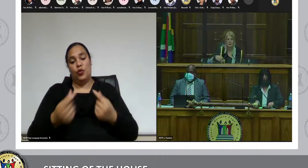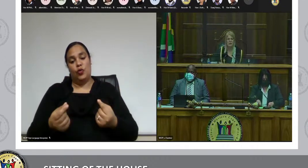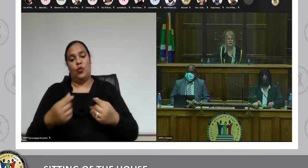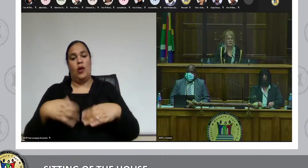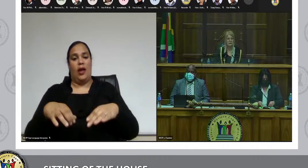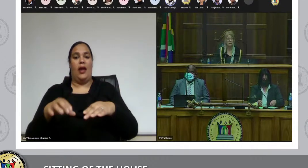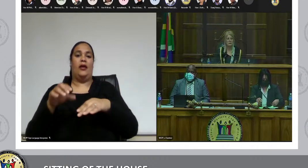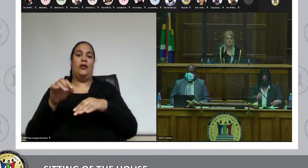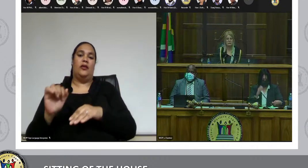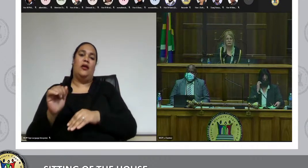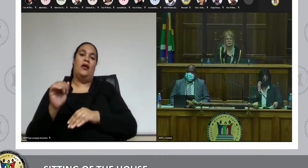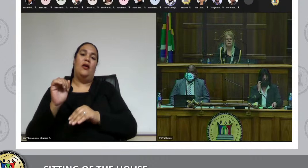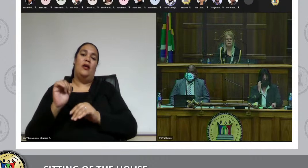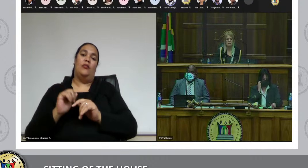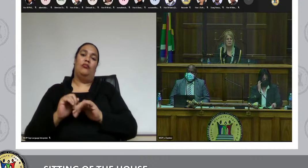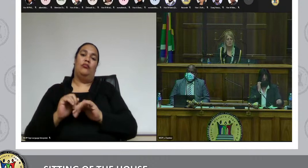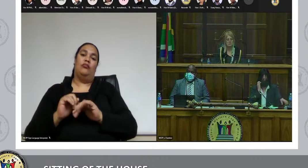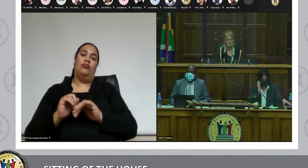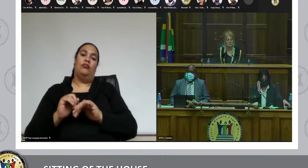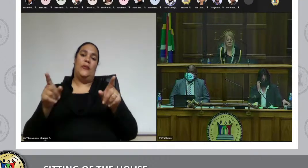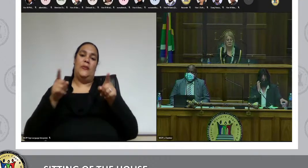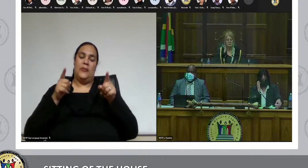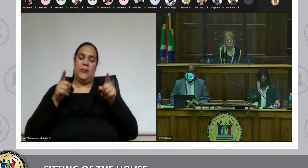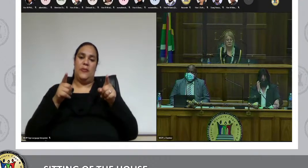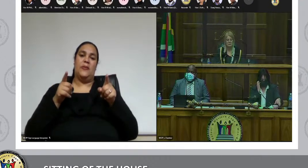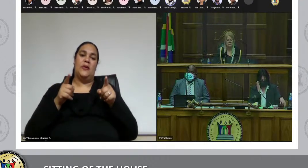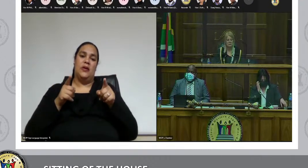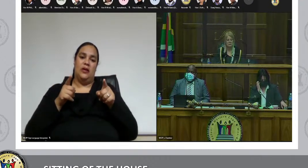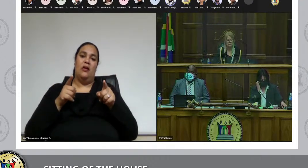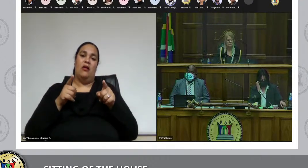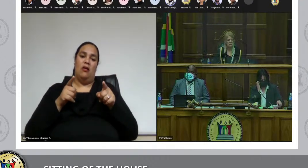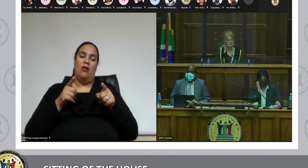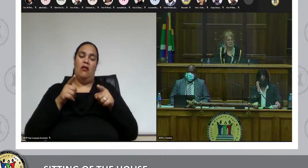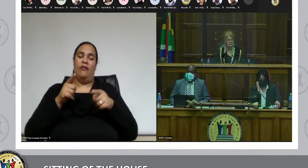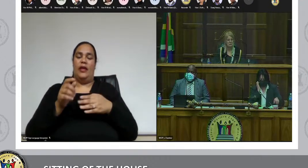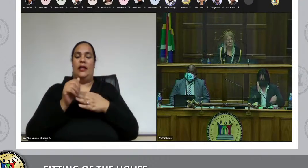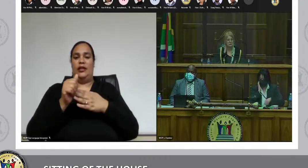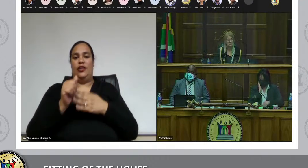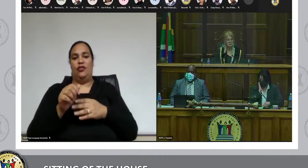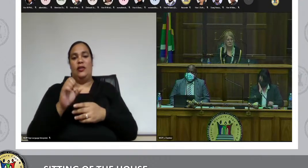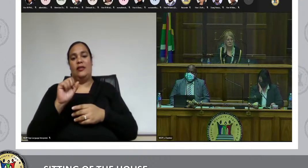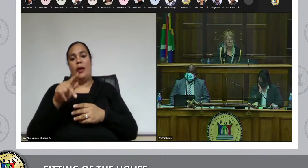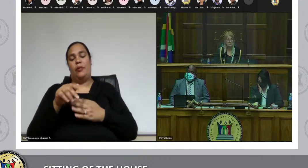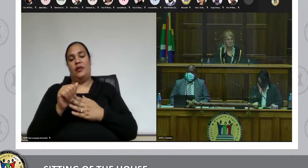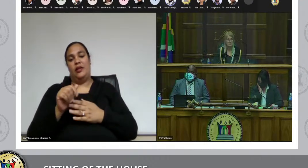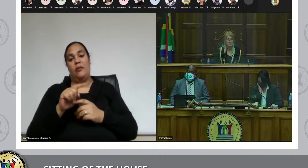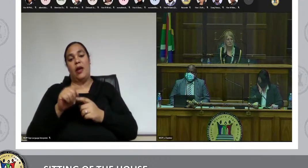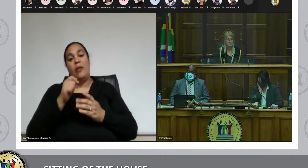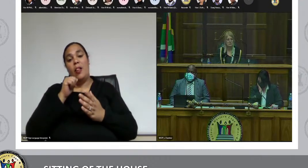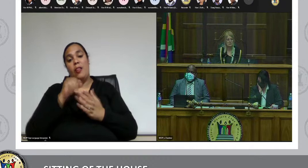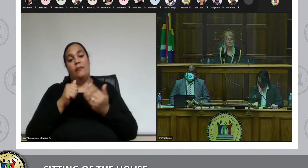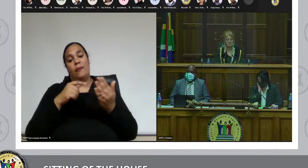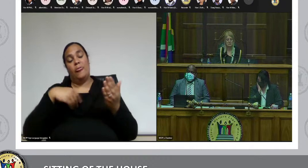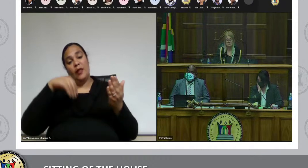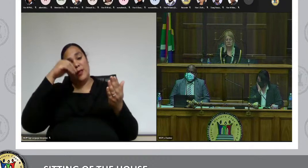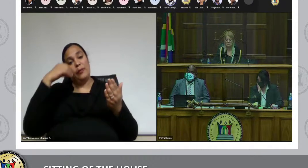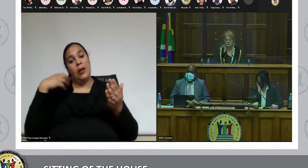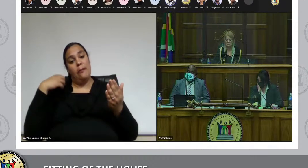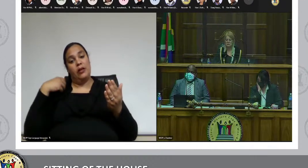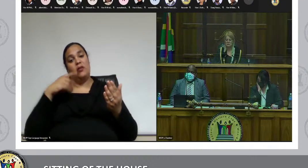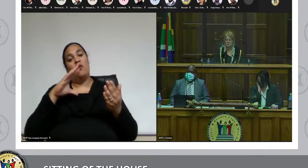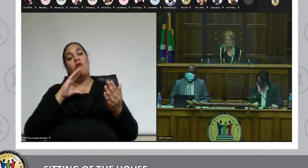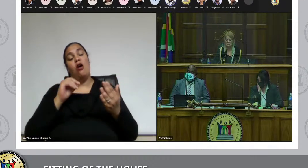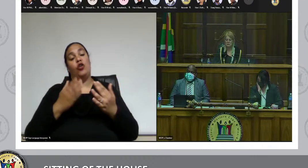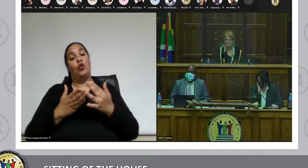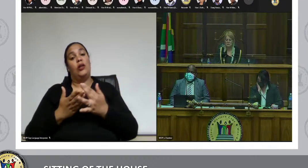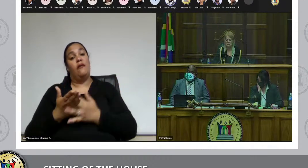on the widespread and deadly divisions within SAP's leadership. My letter was redirected to the police minister who was asked to